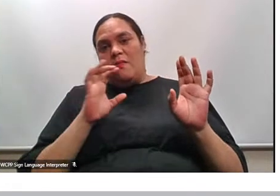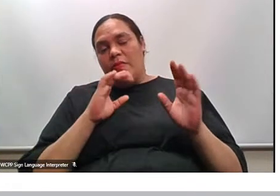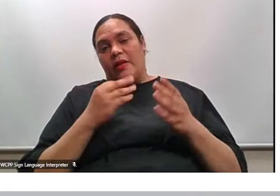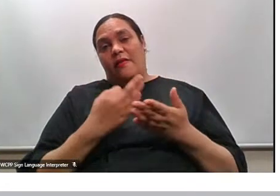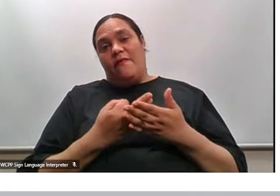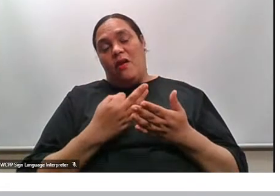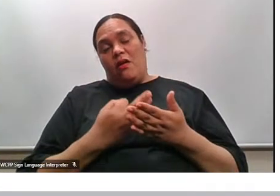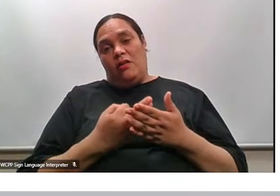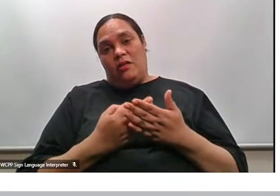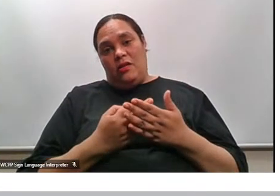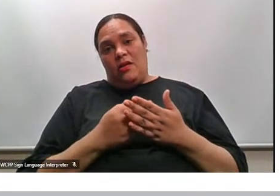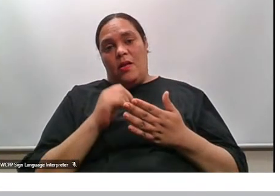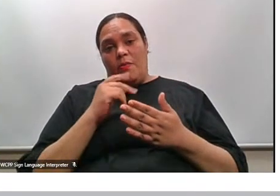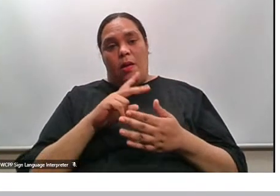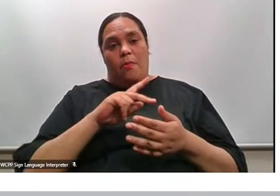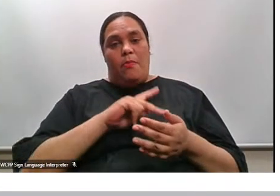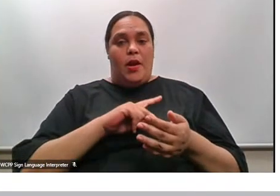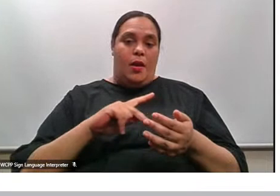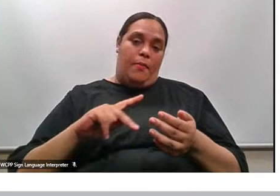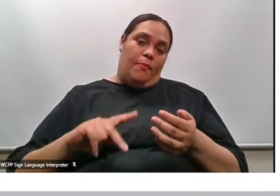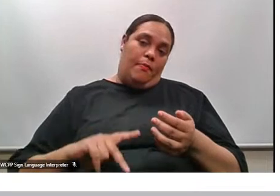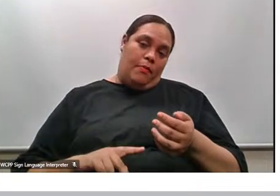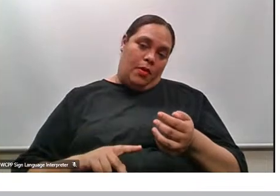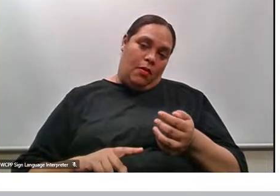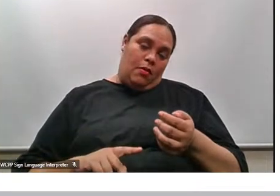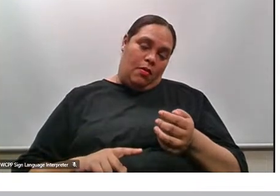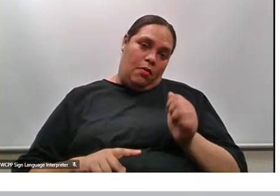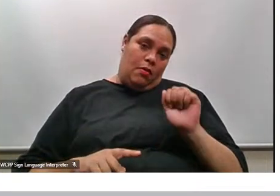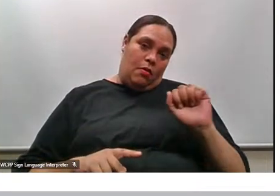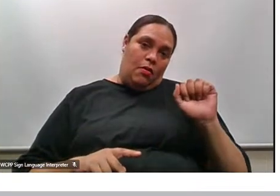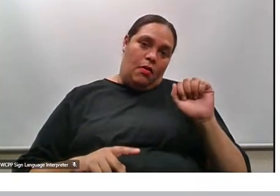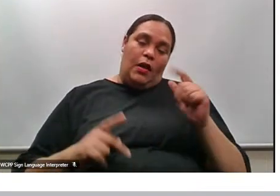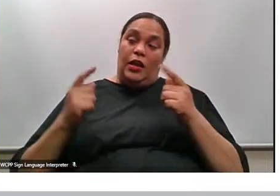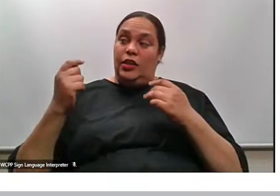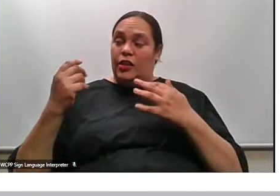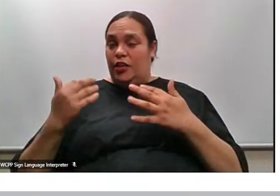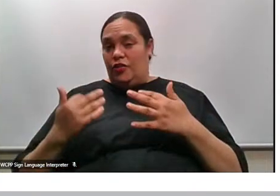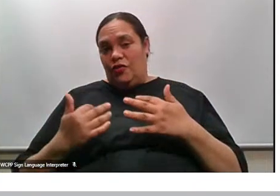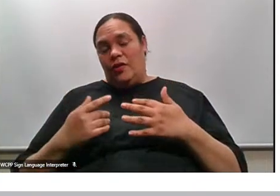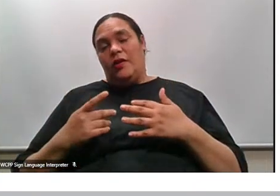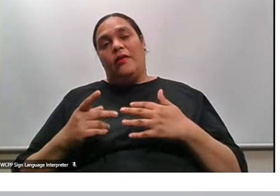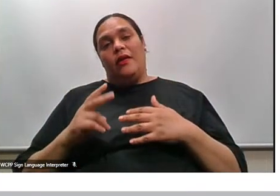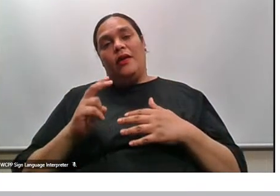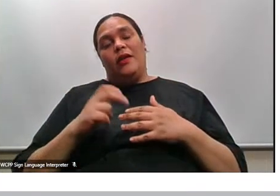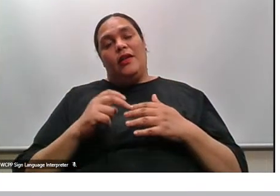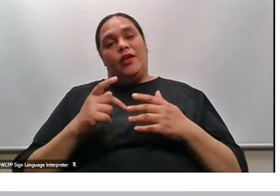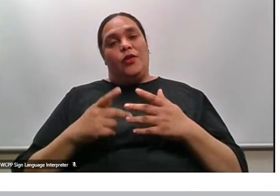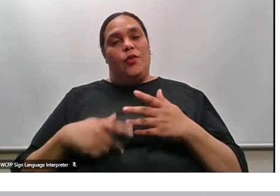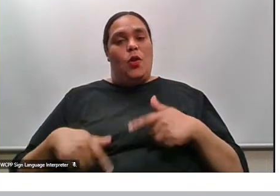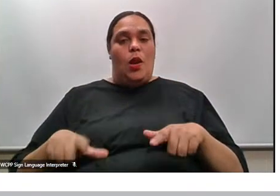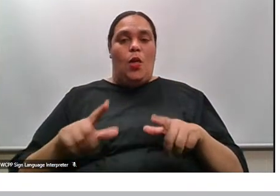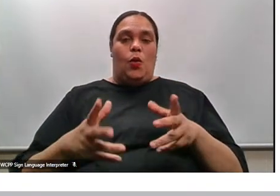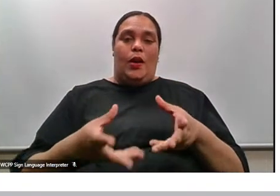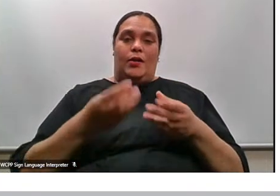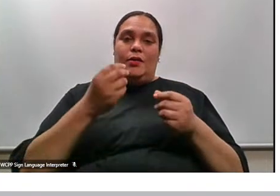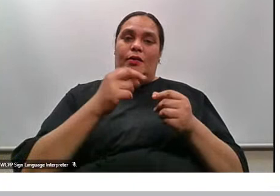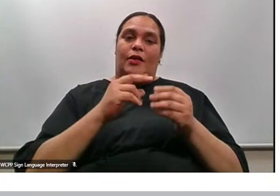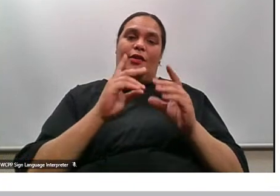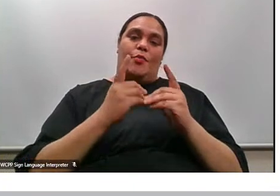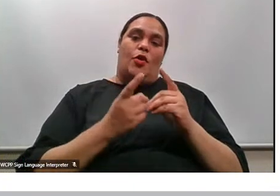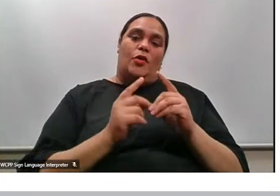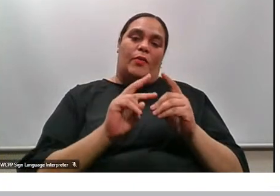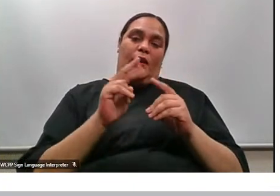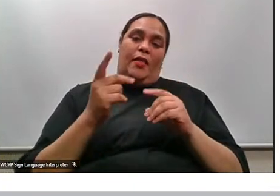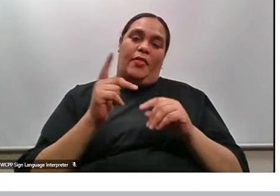funding that the Premier and Treasury had to locate in other departments. The